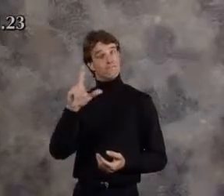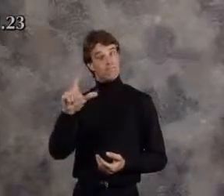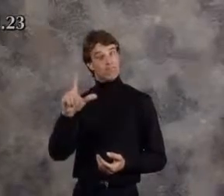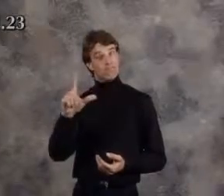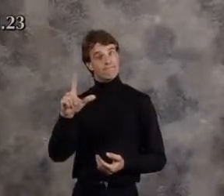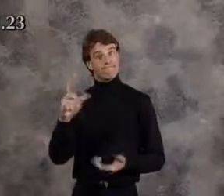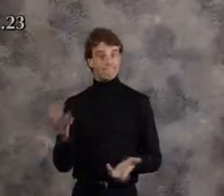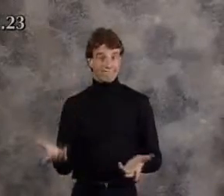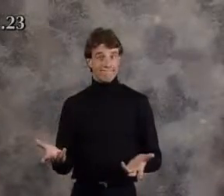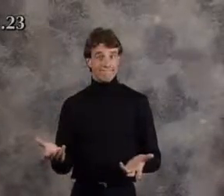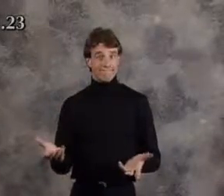a concept.